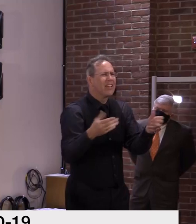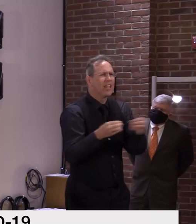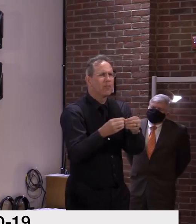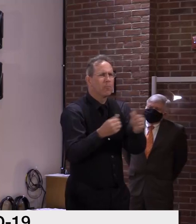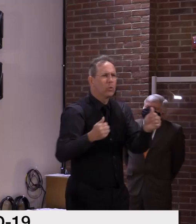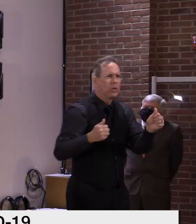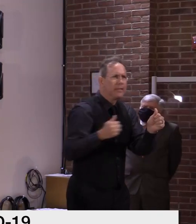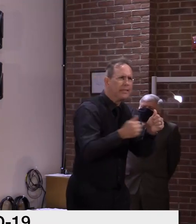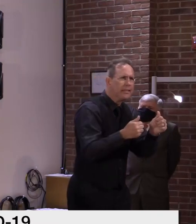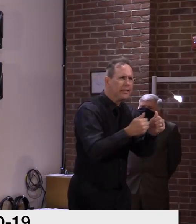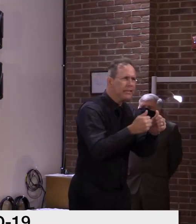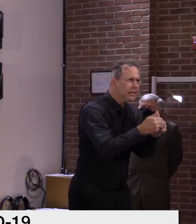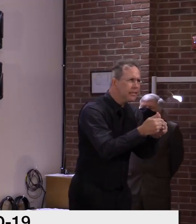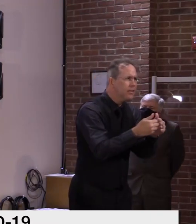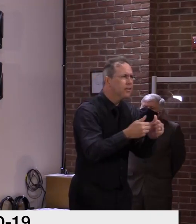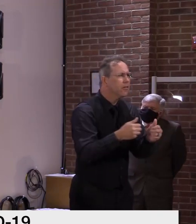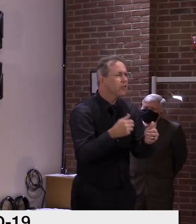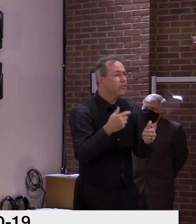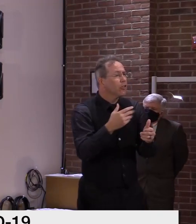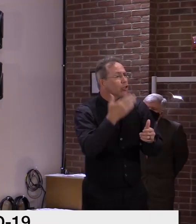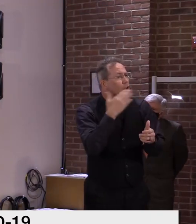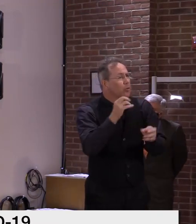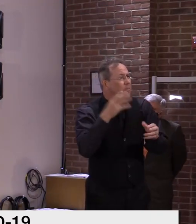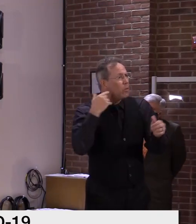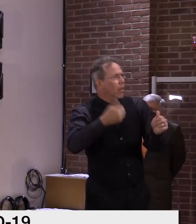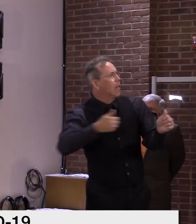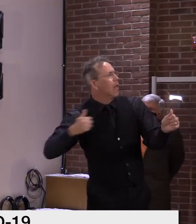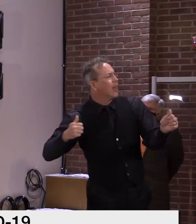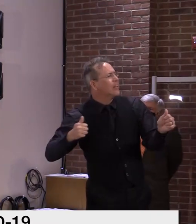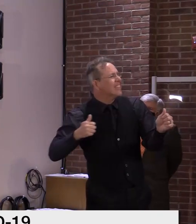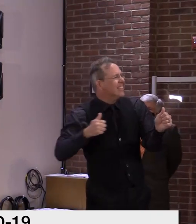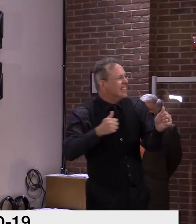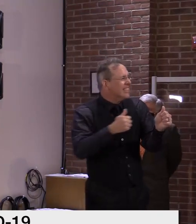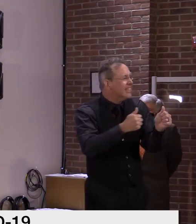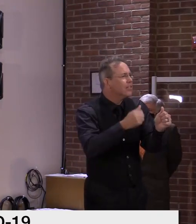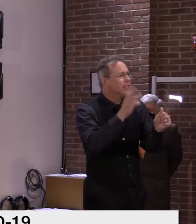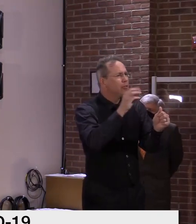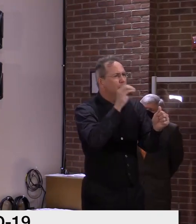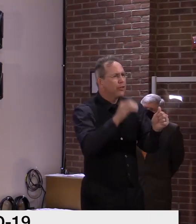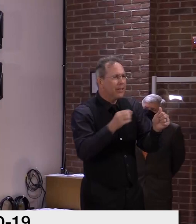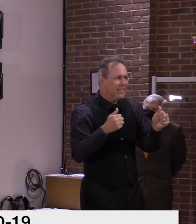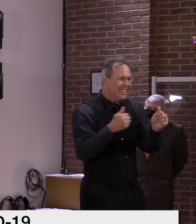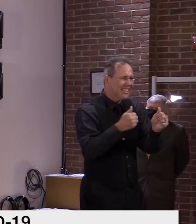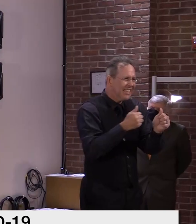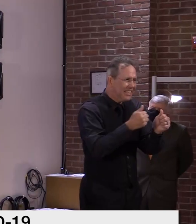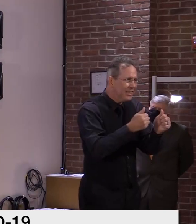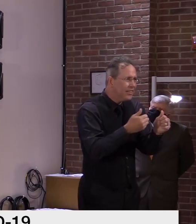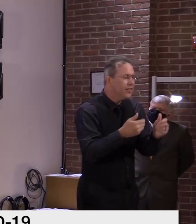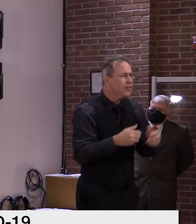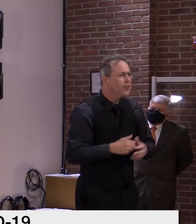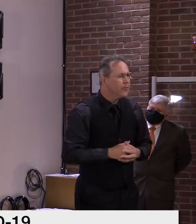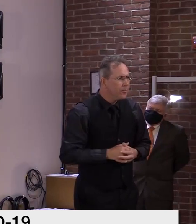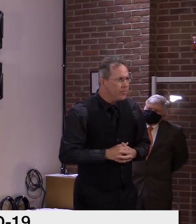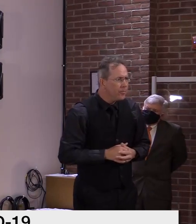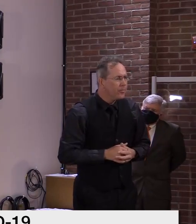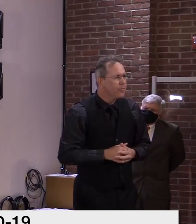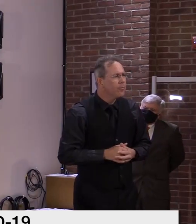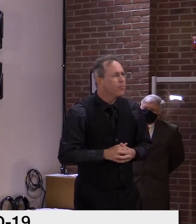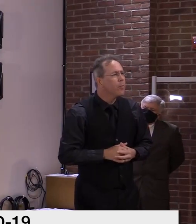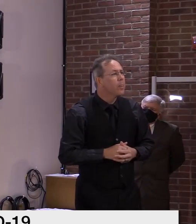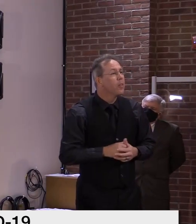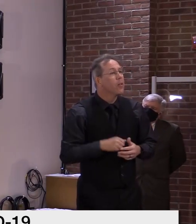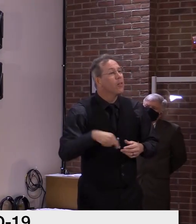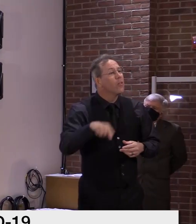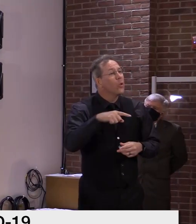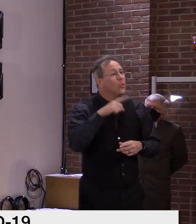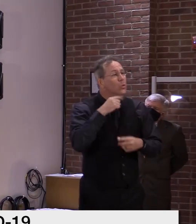really good news. It is almost exclusively, not exclusively, but almost exclusively in those over